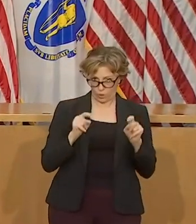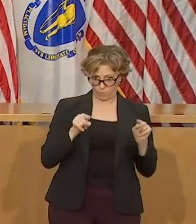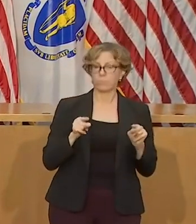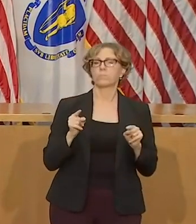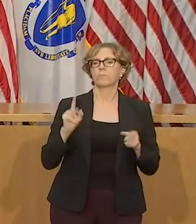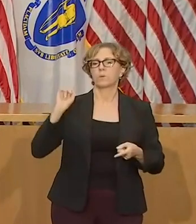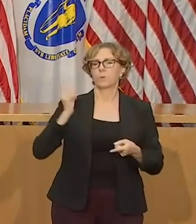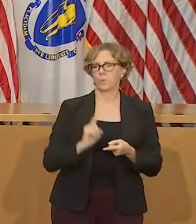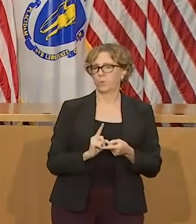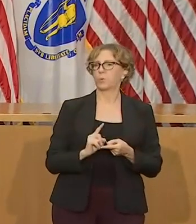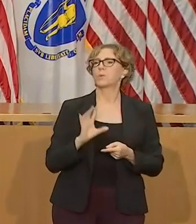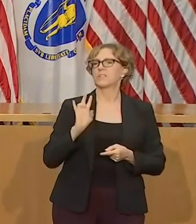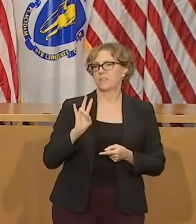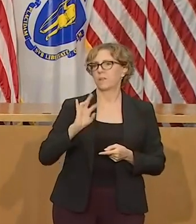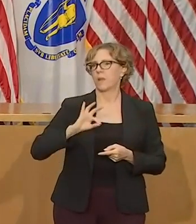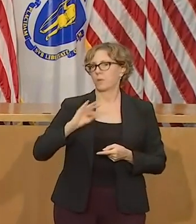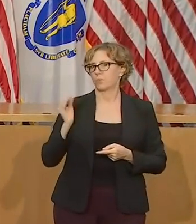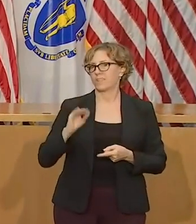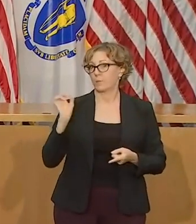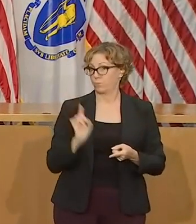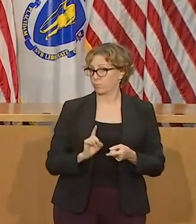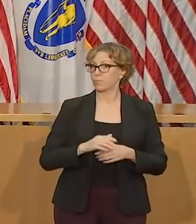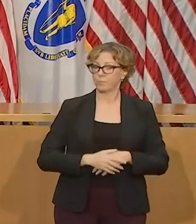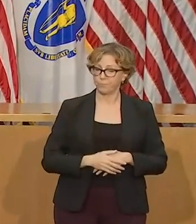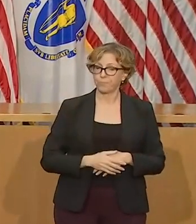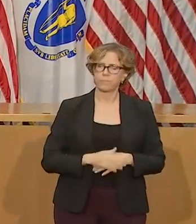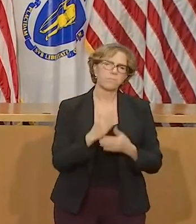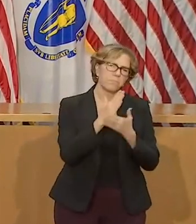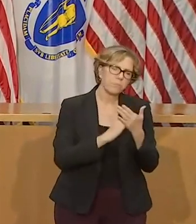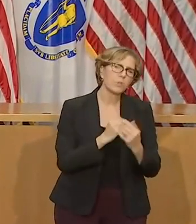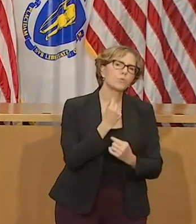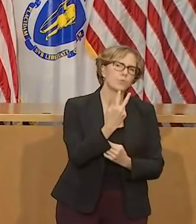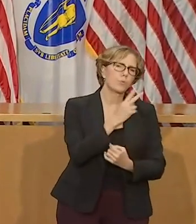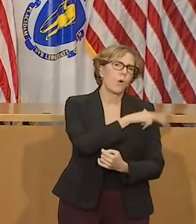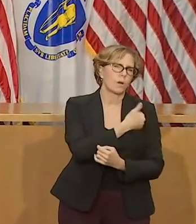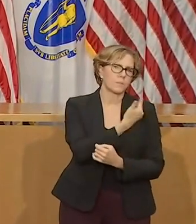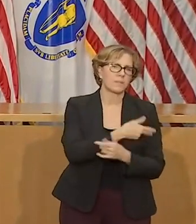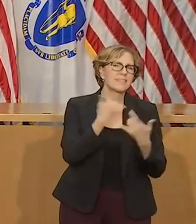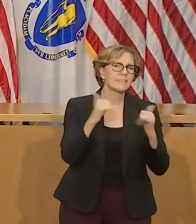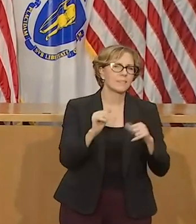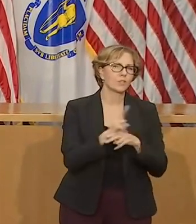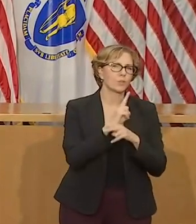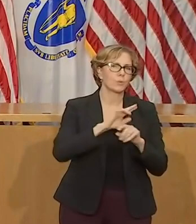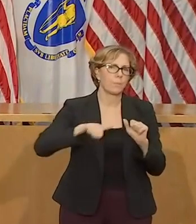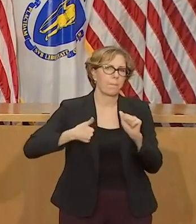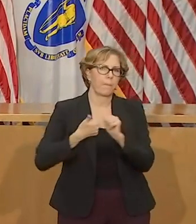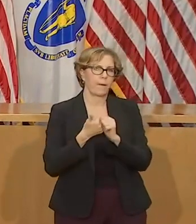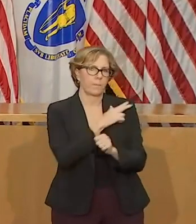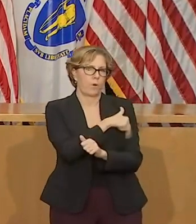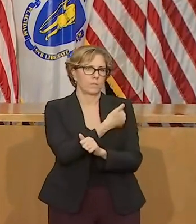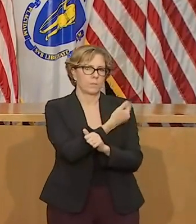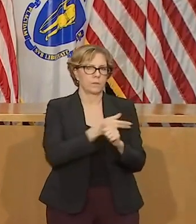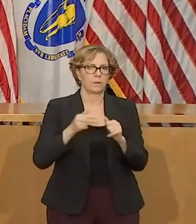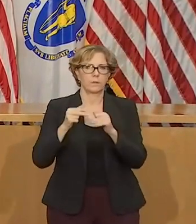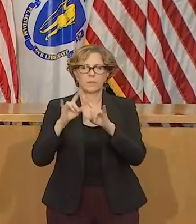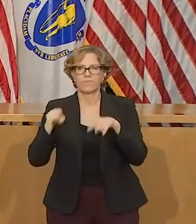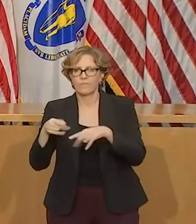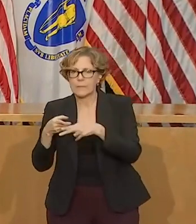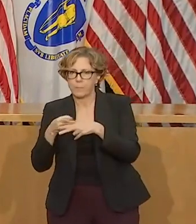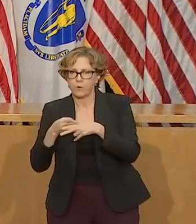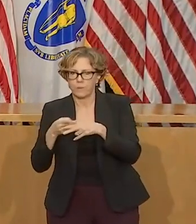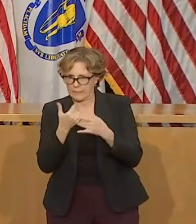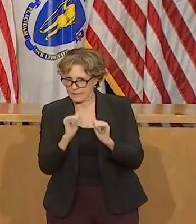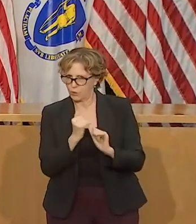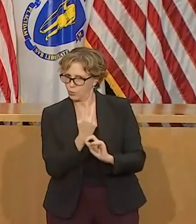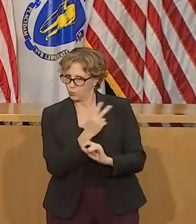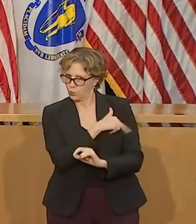still using surge capacity to serve patients, and our public health information continues to show a downward trend in our key